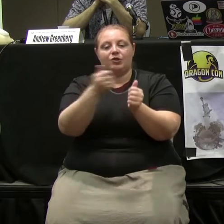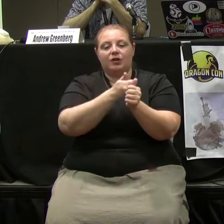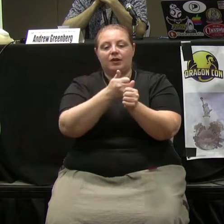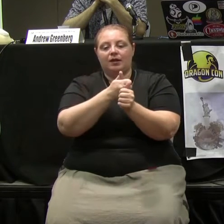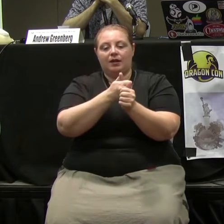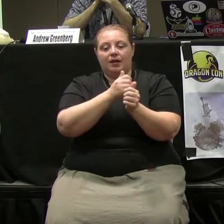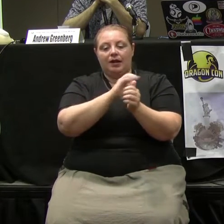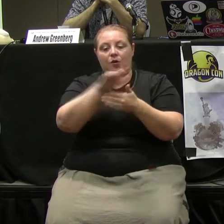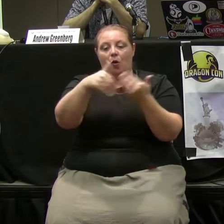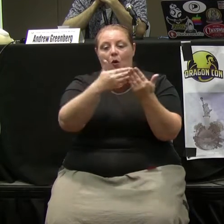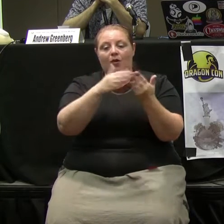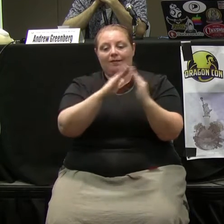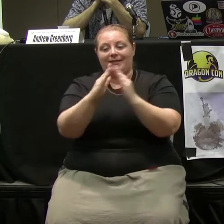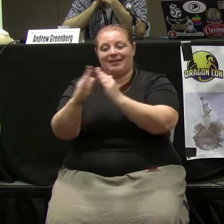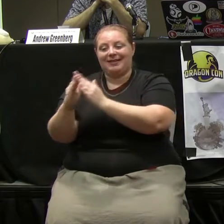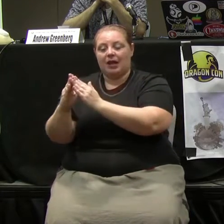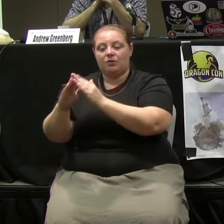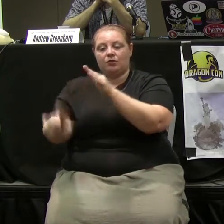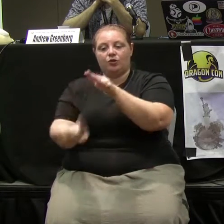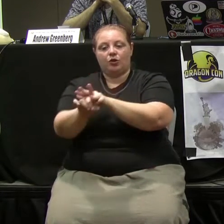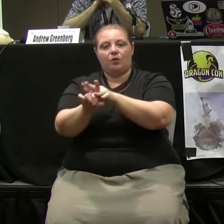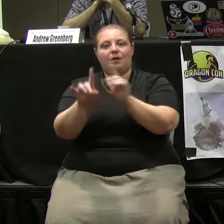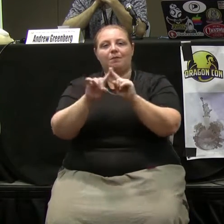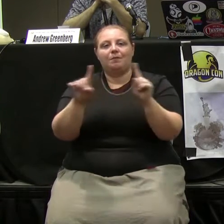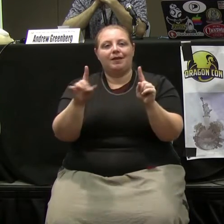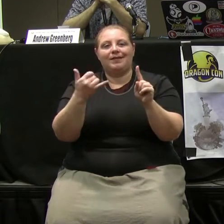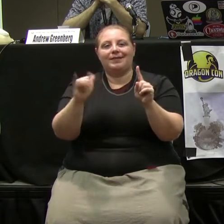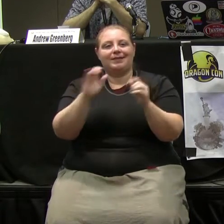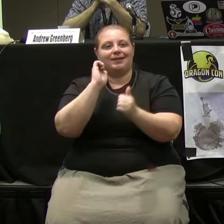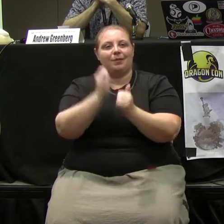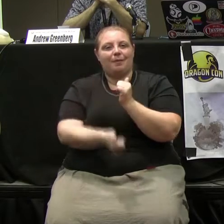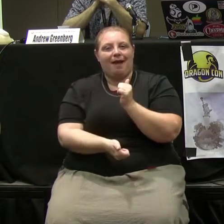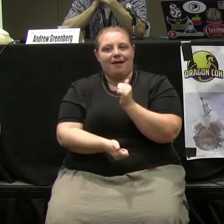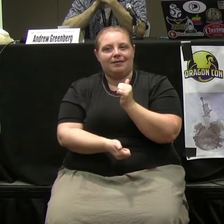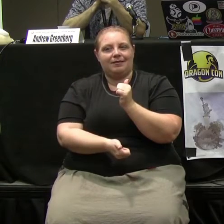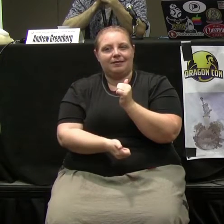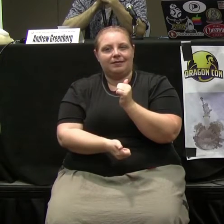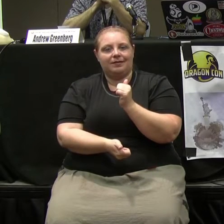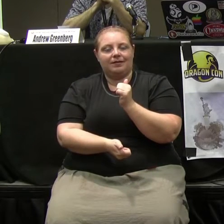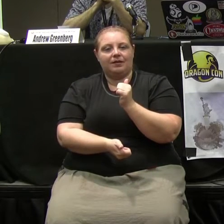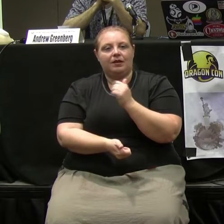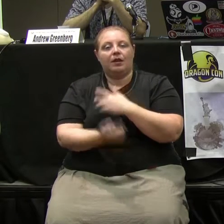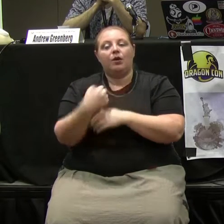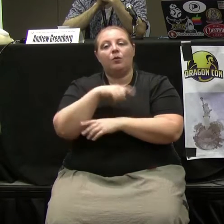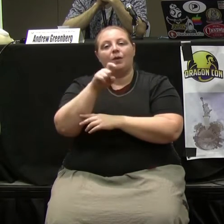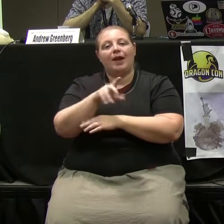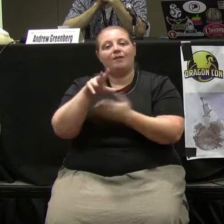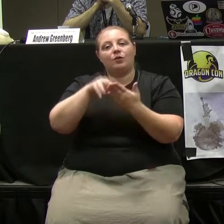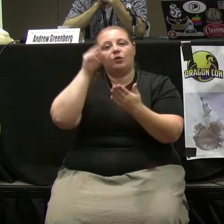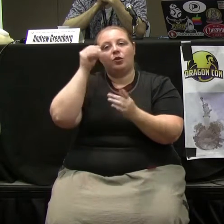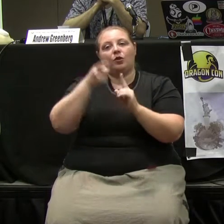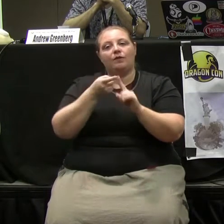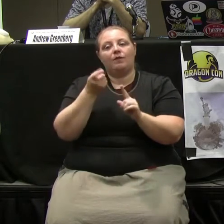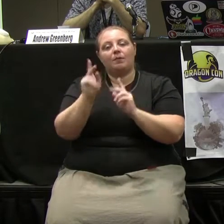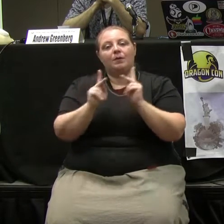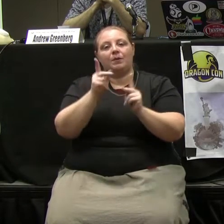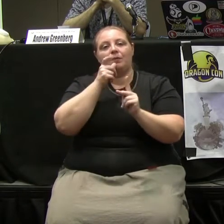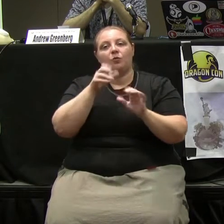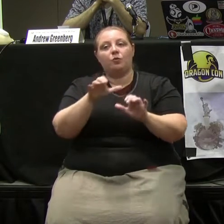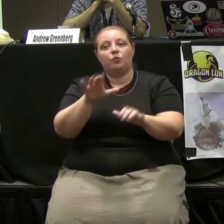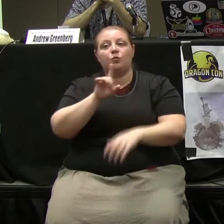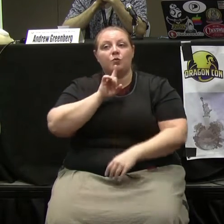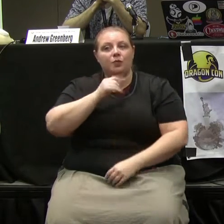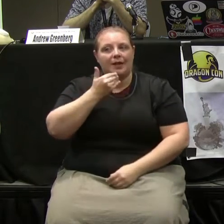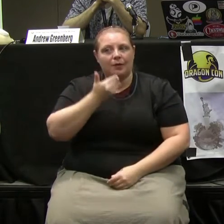packed those hearings. But the bill still passed. And that's, you know, we partly have to learn from the people who do this very